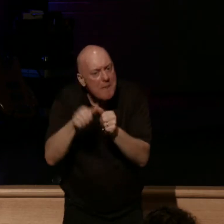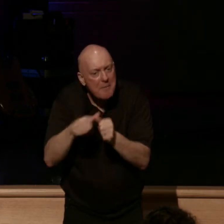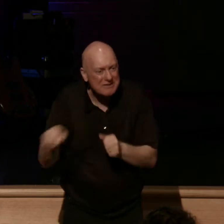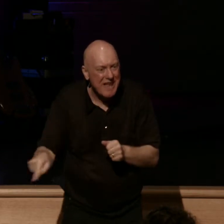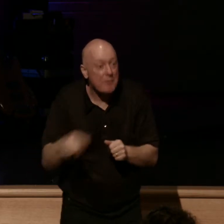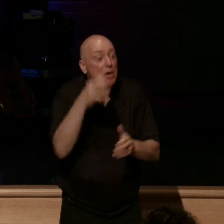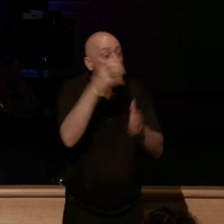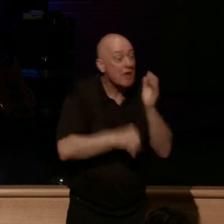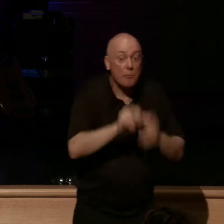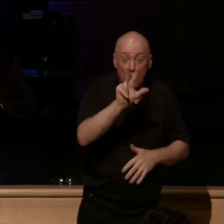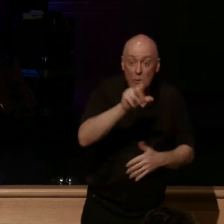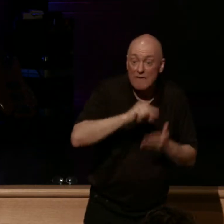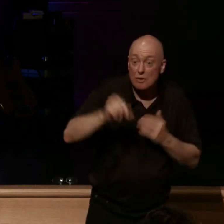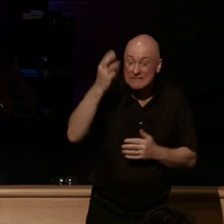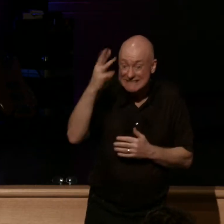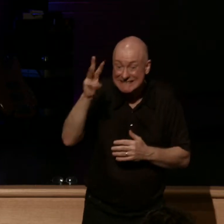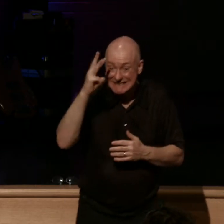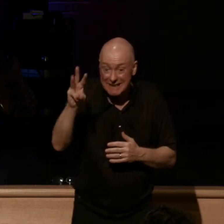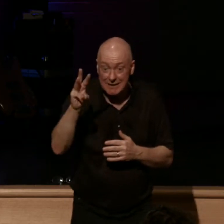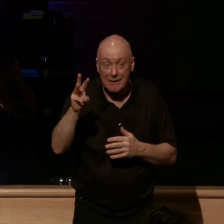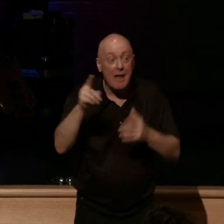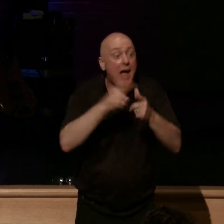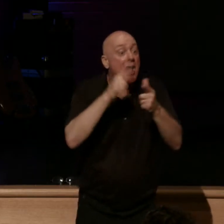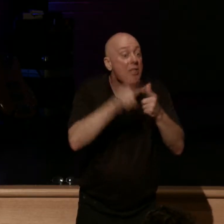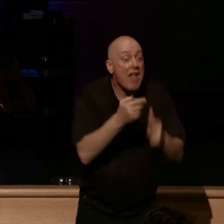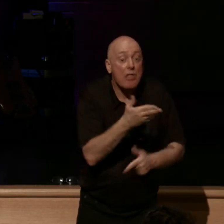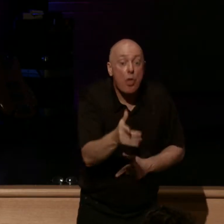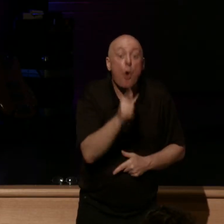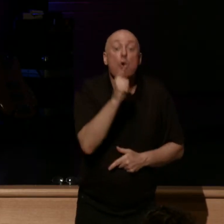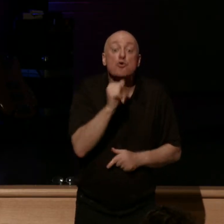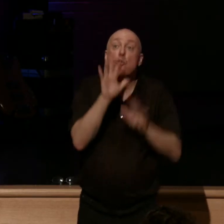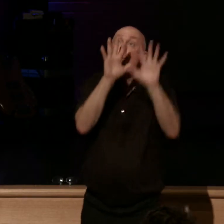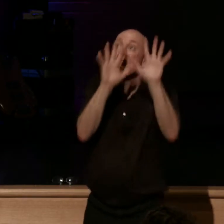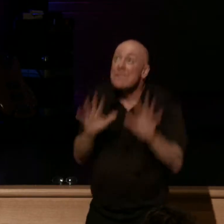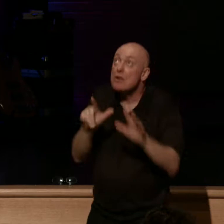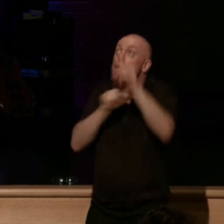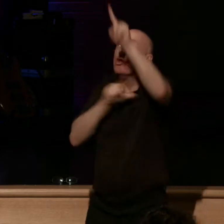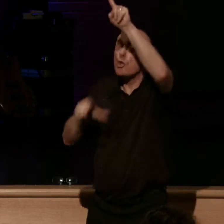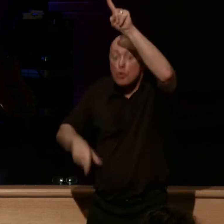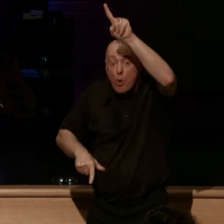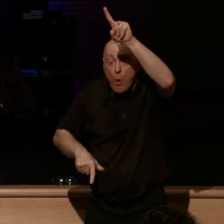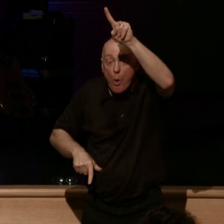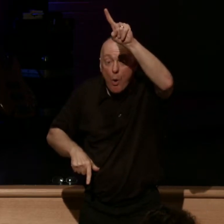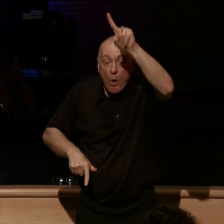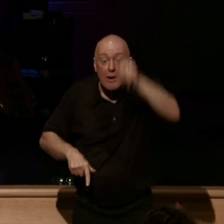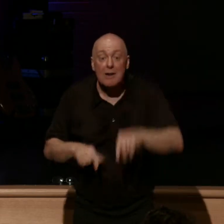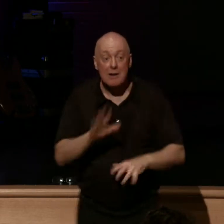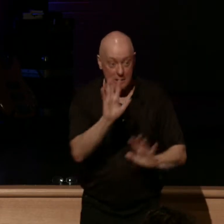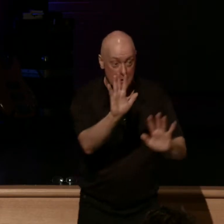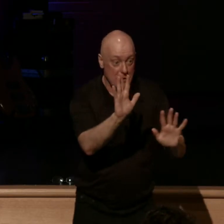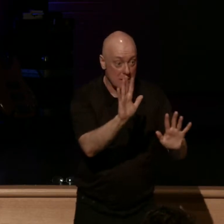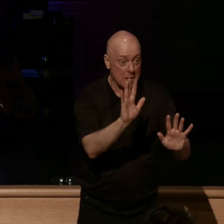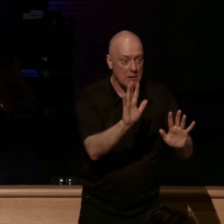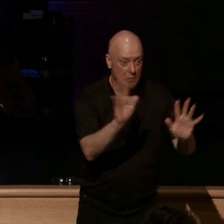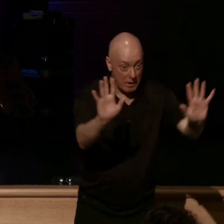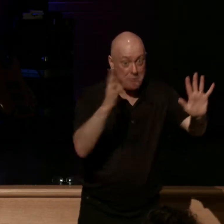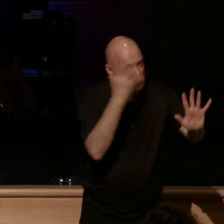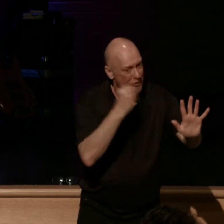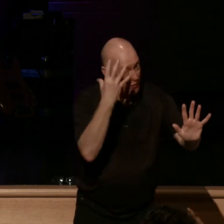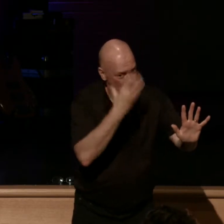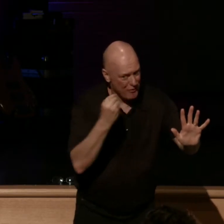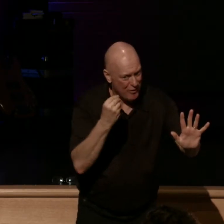chapter 3, verse 16. Then those who feared the Lord spoke, this is really